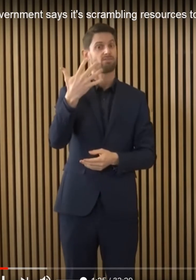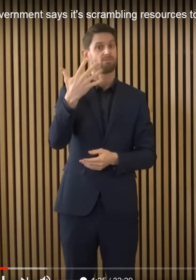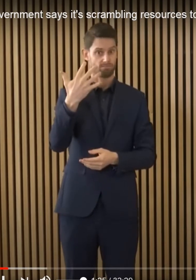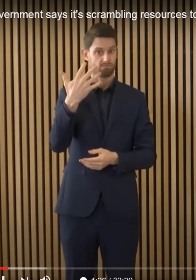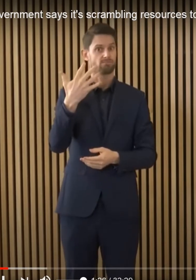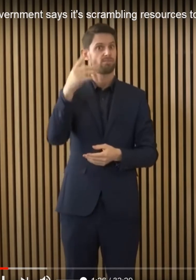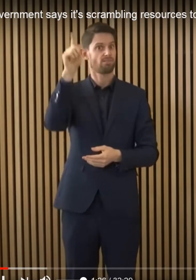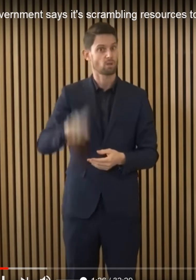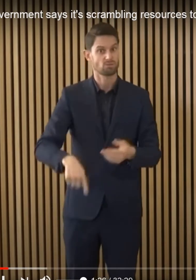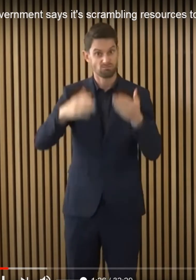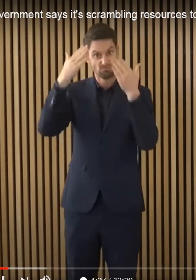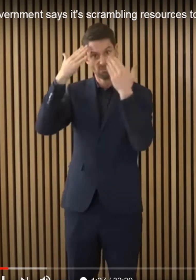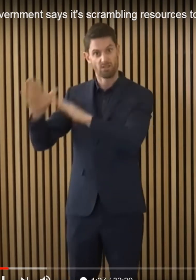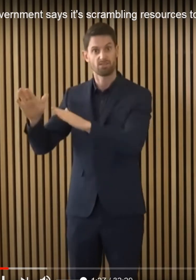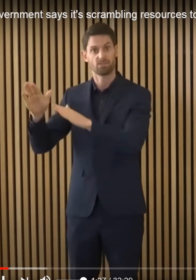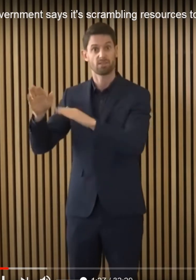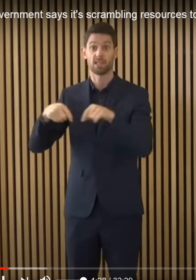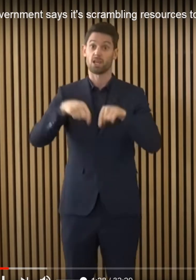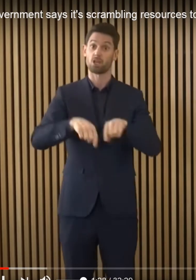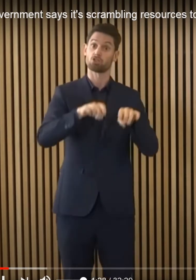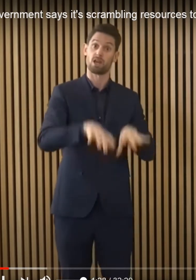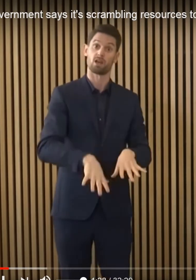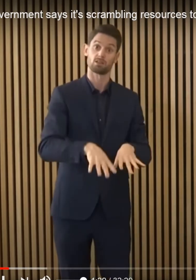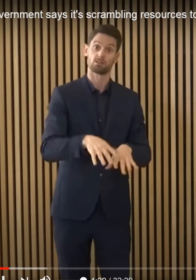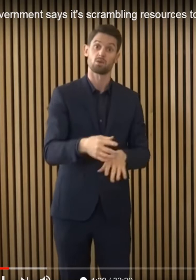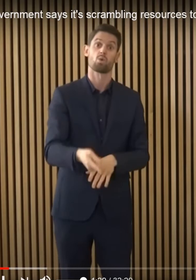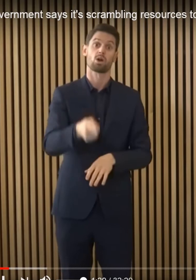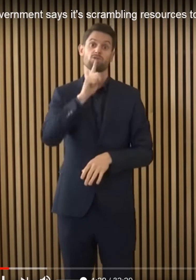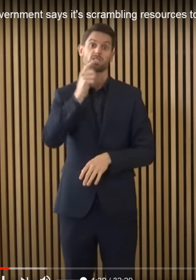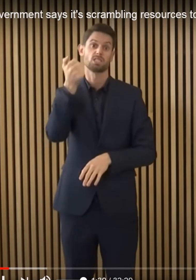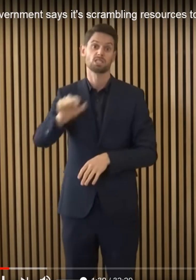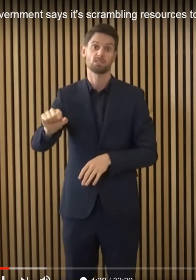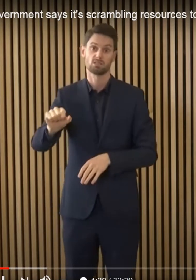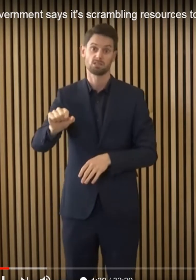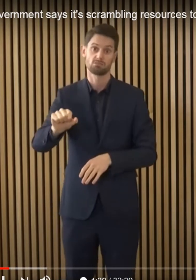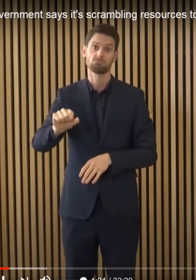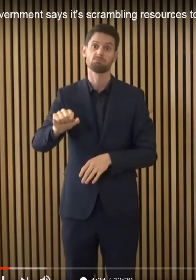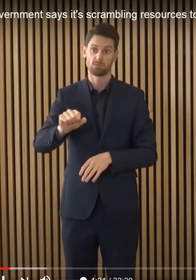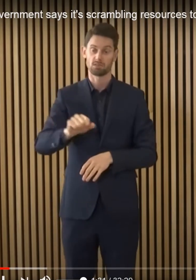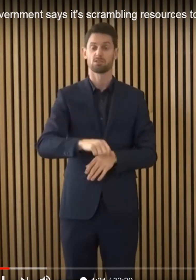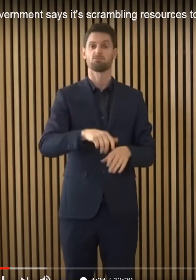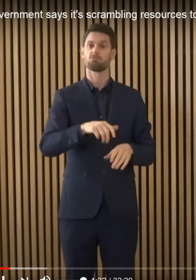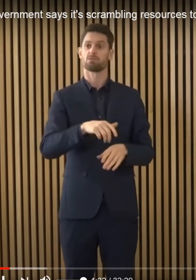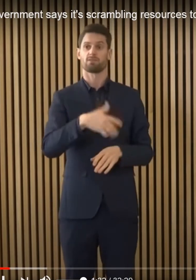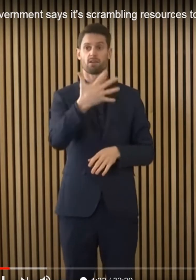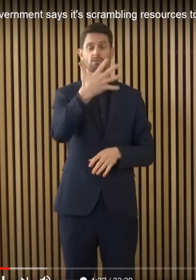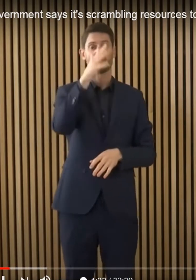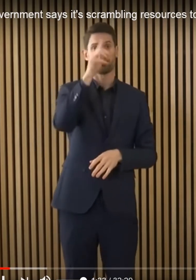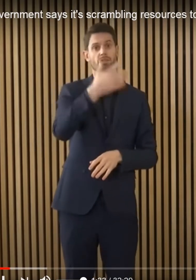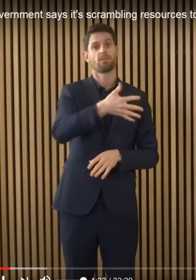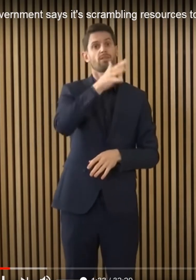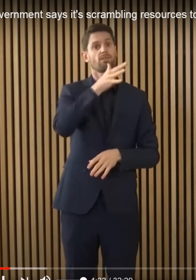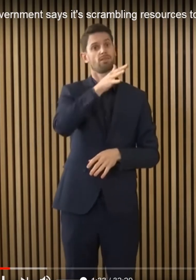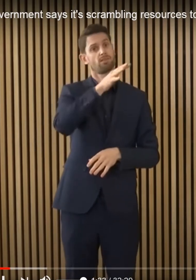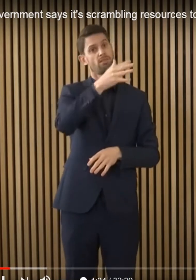Australia, we are now at 176 lives lost and 15,582 cases on the advice provided to me